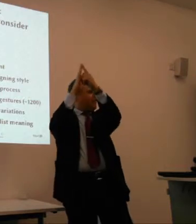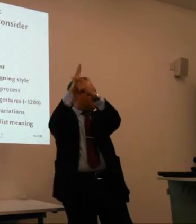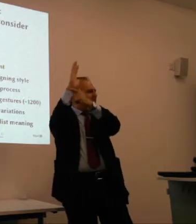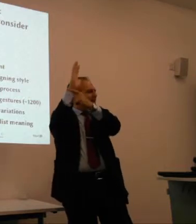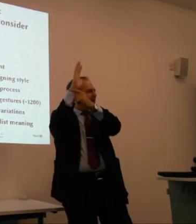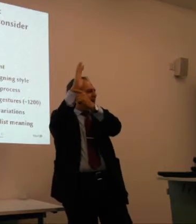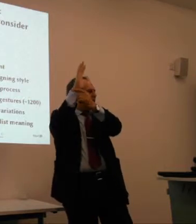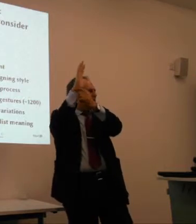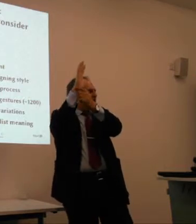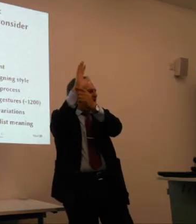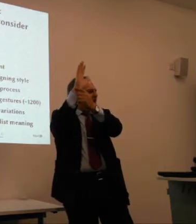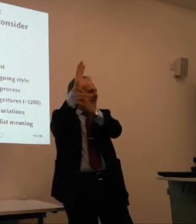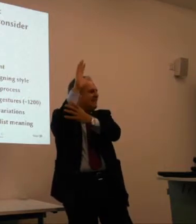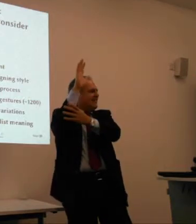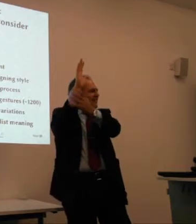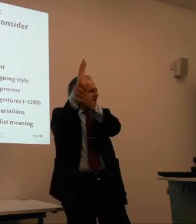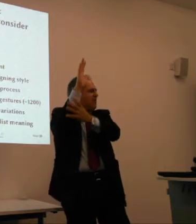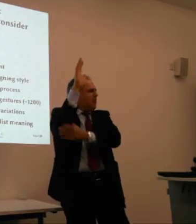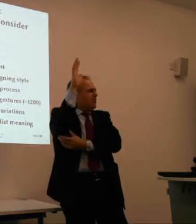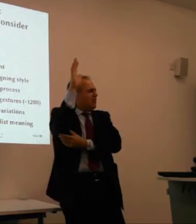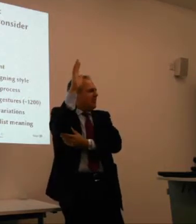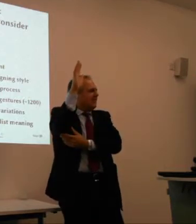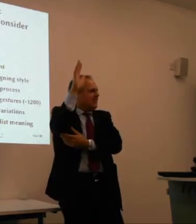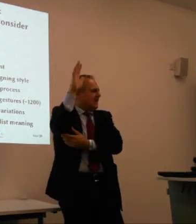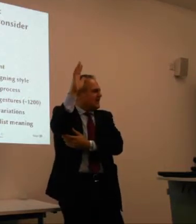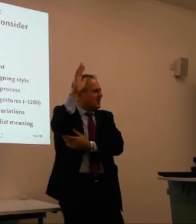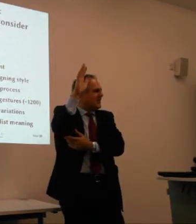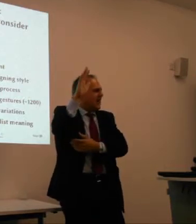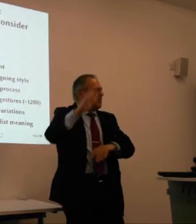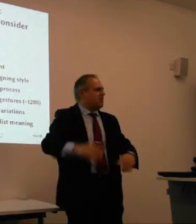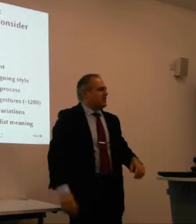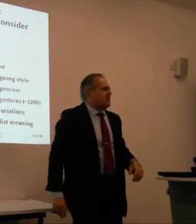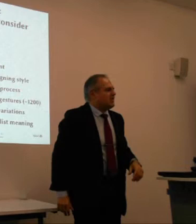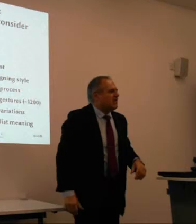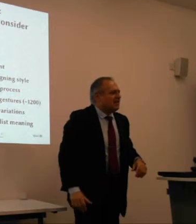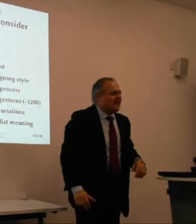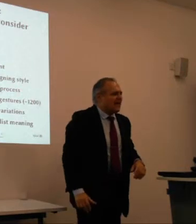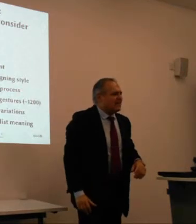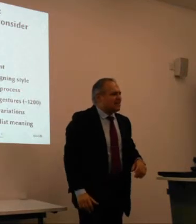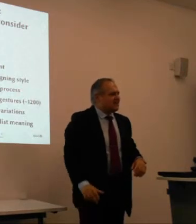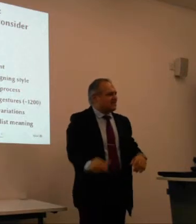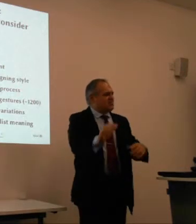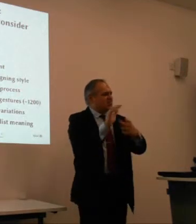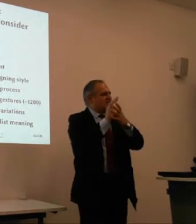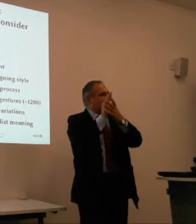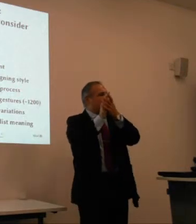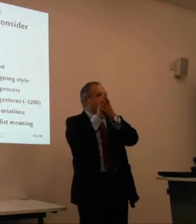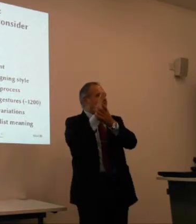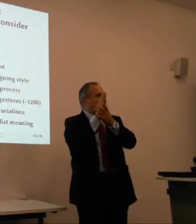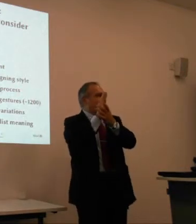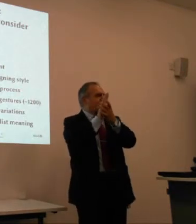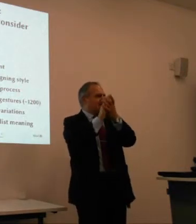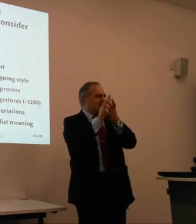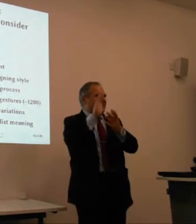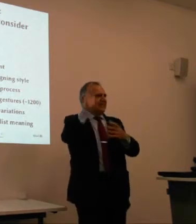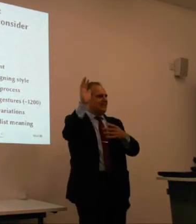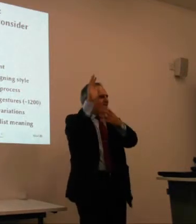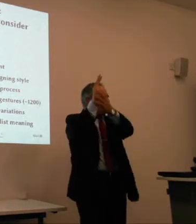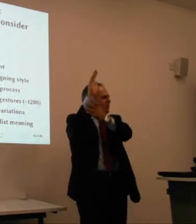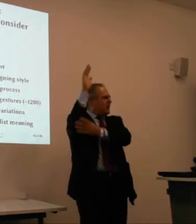on the arm on the hand removing the the rest of the arm because i mean the hand gesture means i look at the hand i don't look